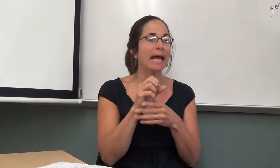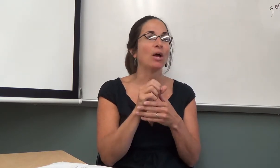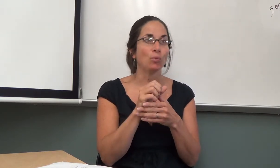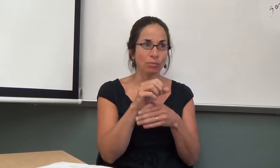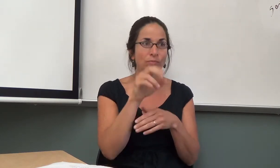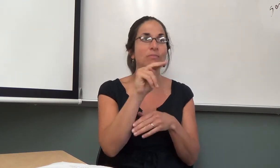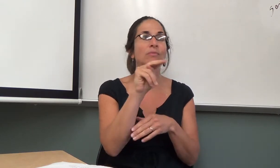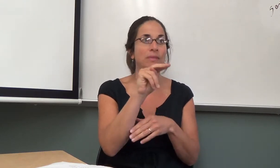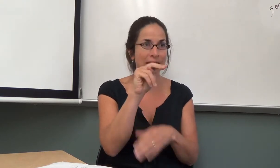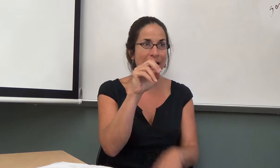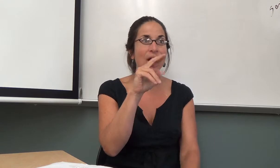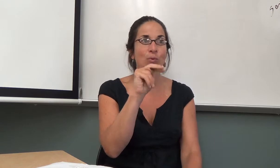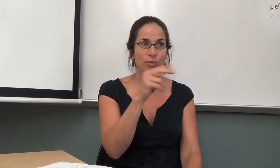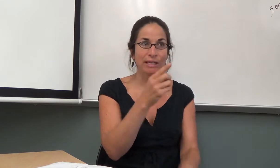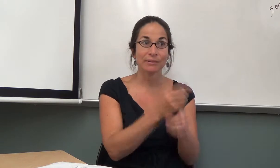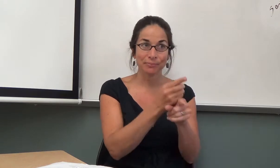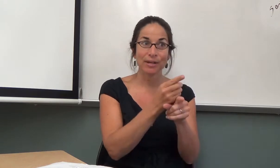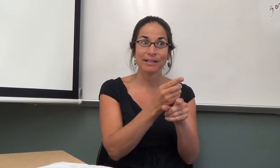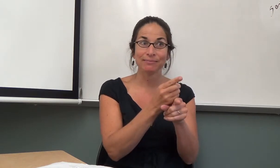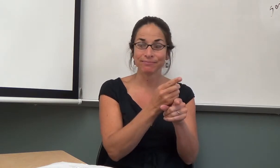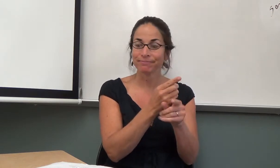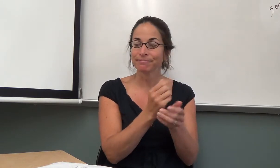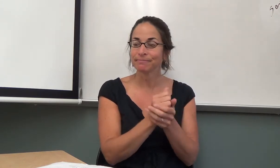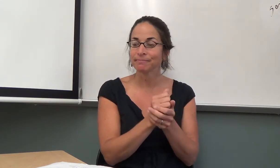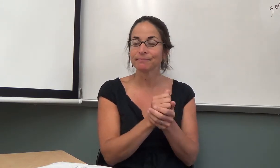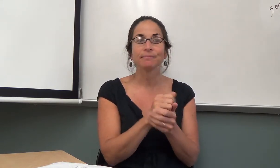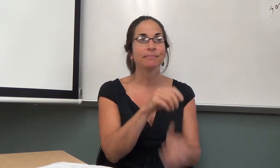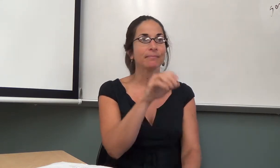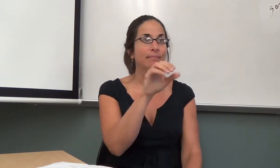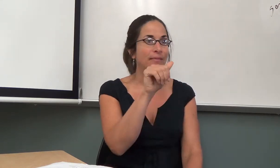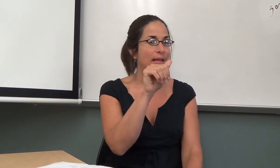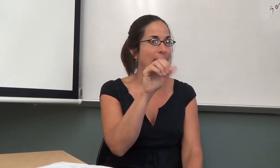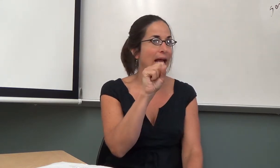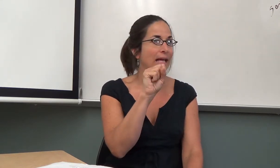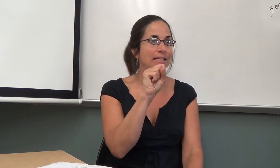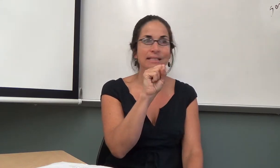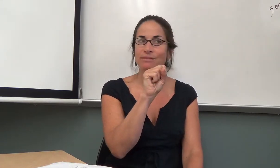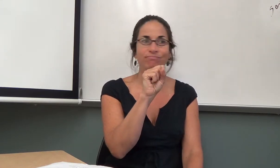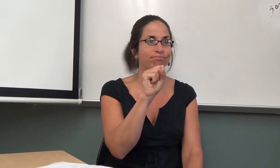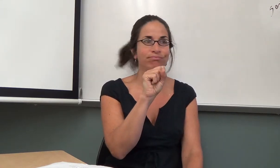a noun. How about as? We already heard this word. No. Not.